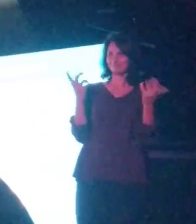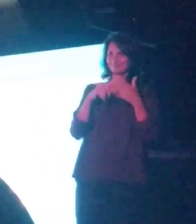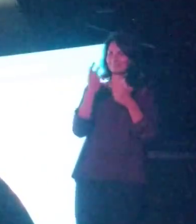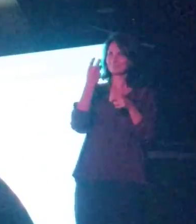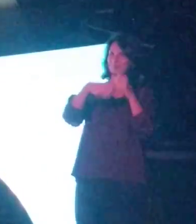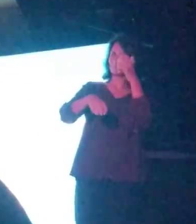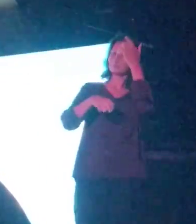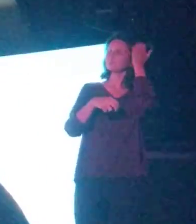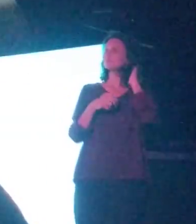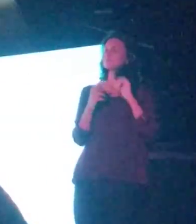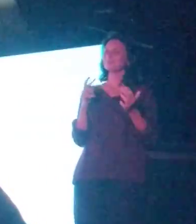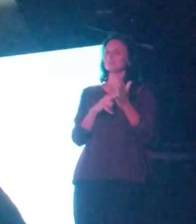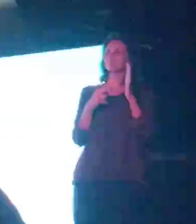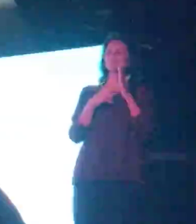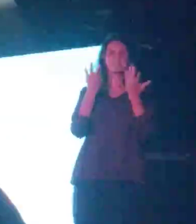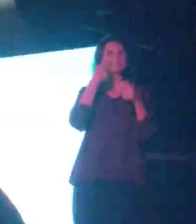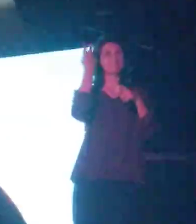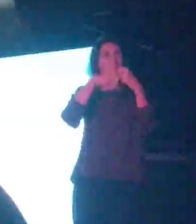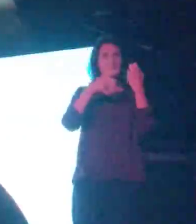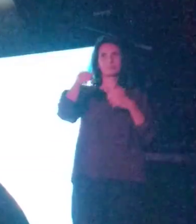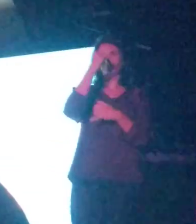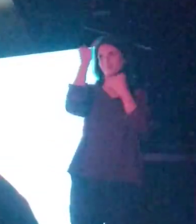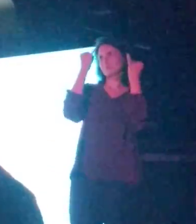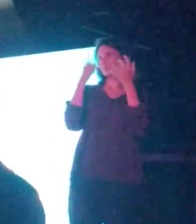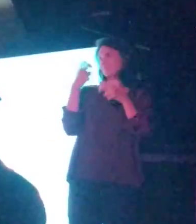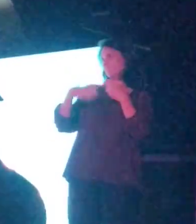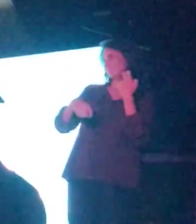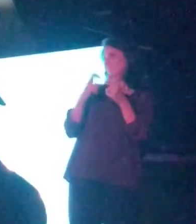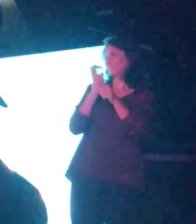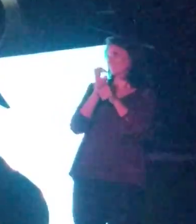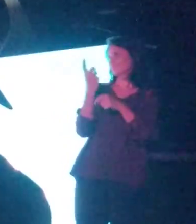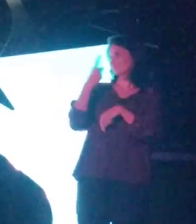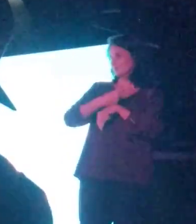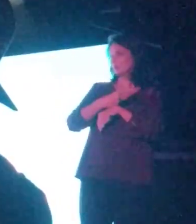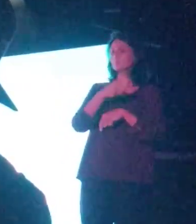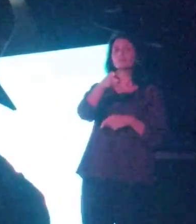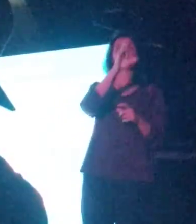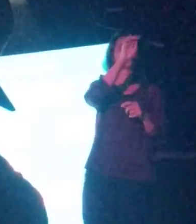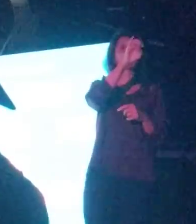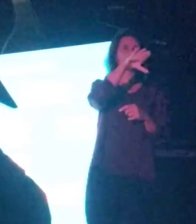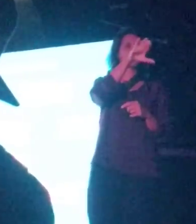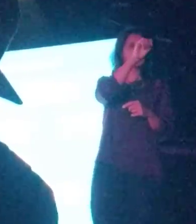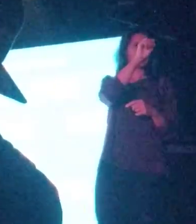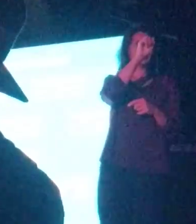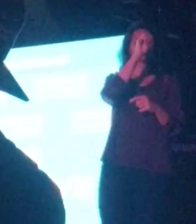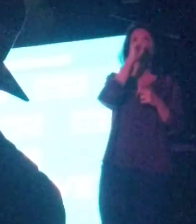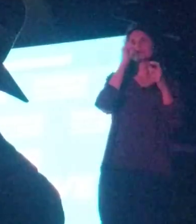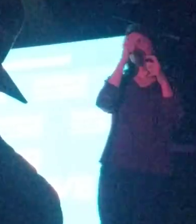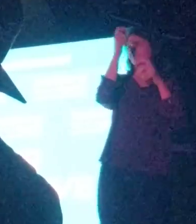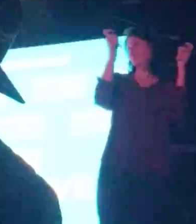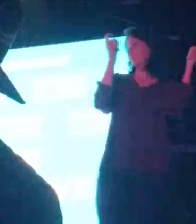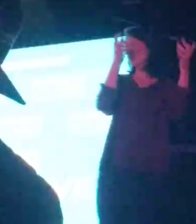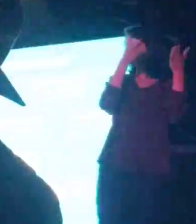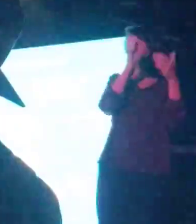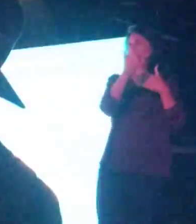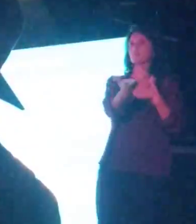Just as you would probably imagine. You're right. I mean, the Obama administration that morning came out with the Director